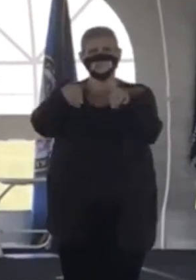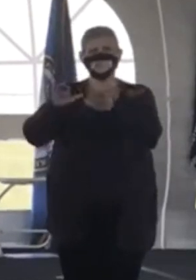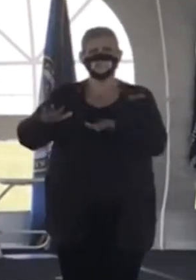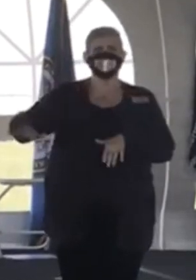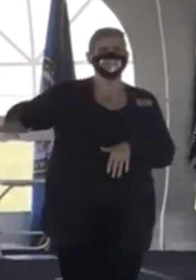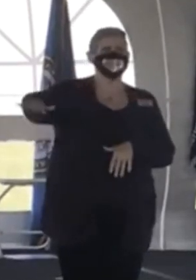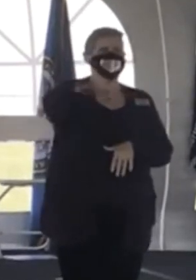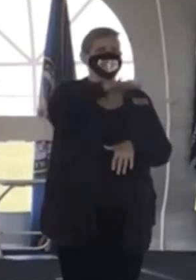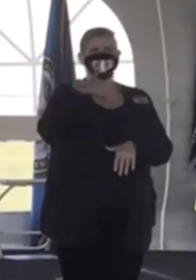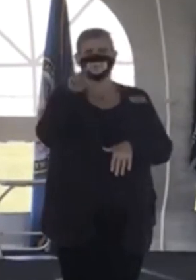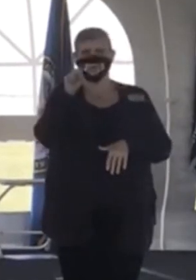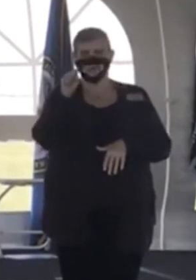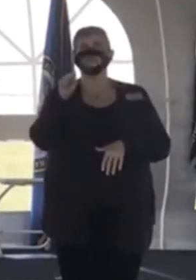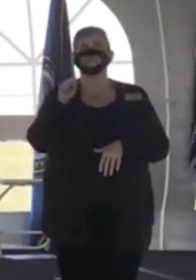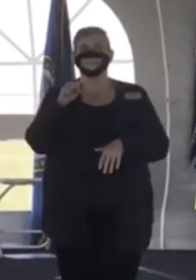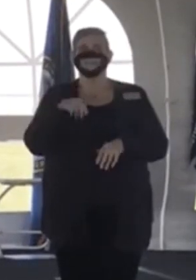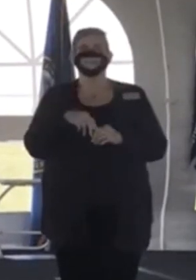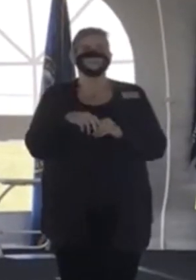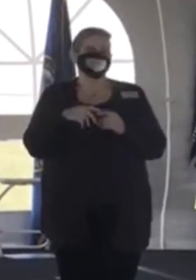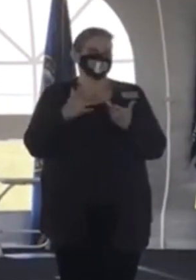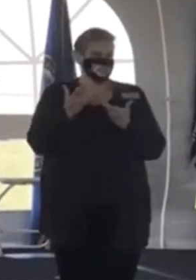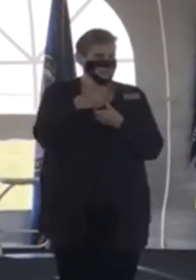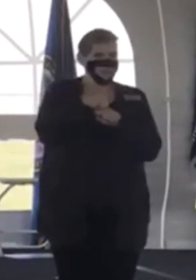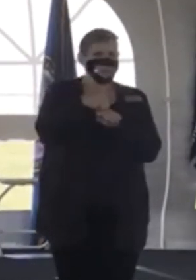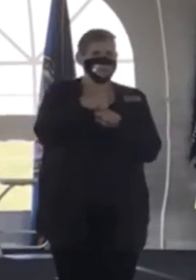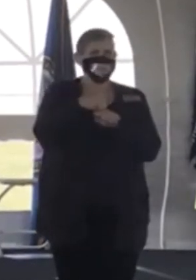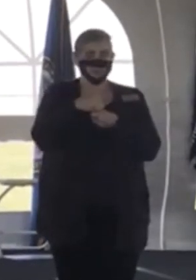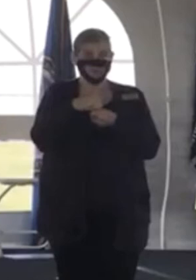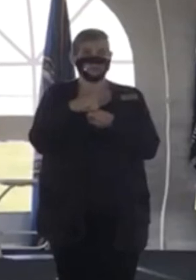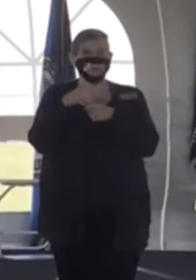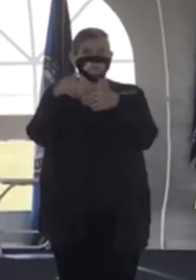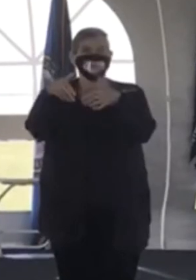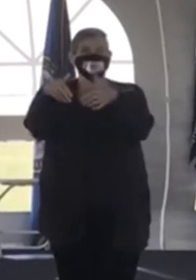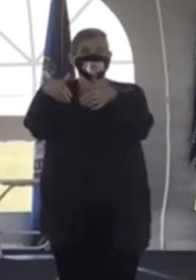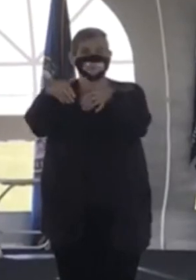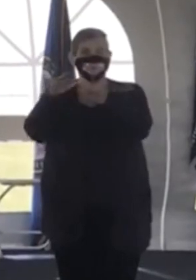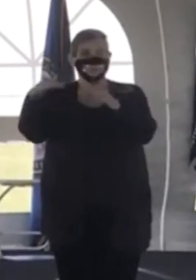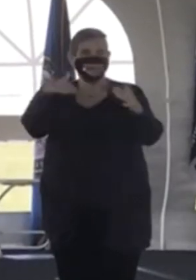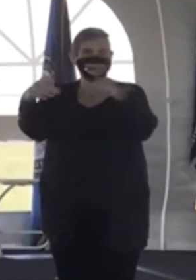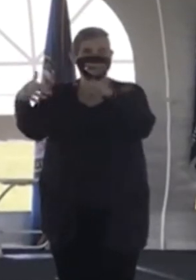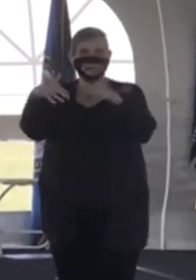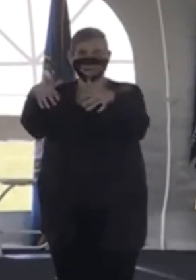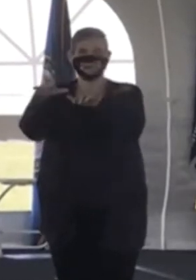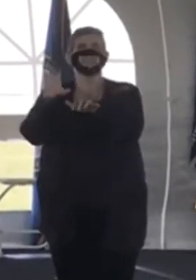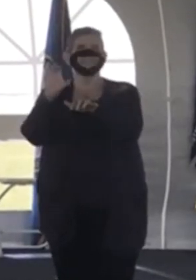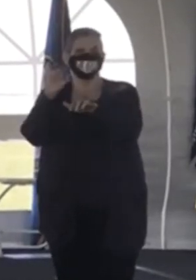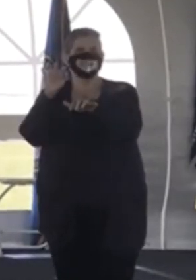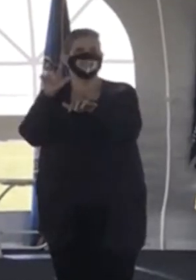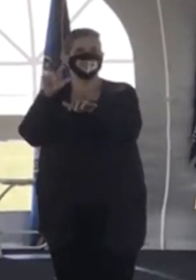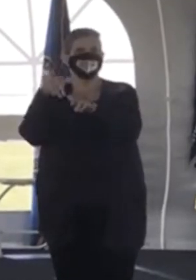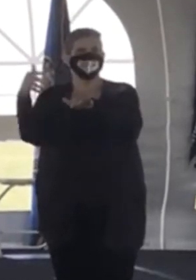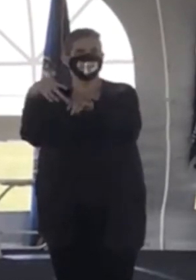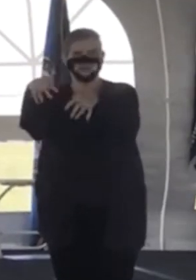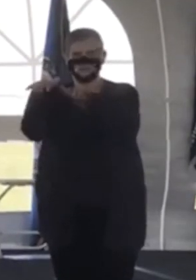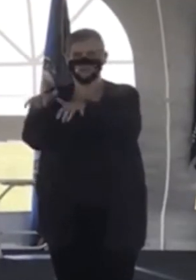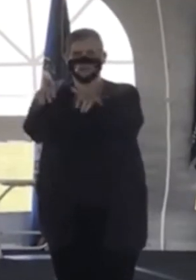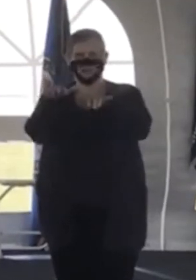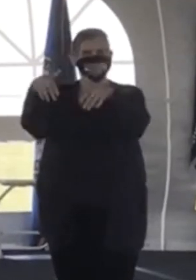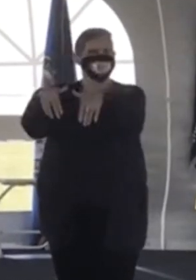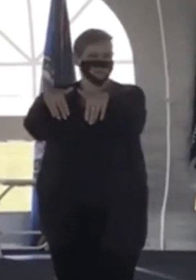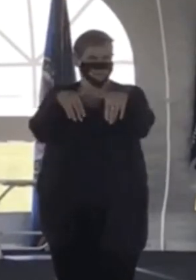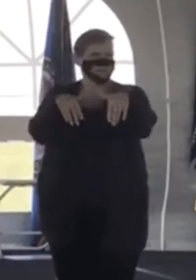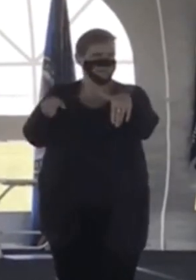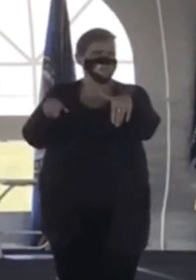country, including cemeteries on battlefields, particularly Civil War battlefields. And